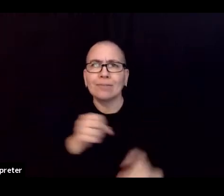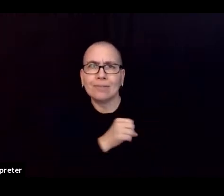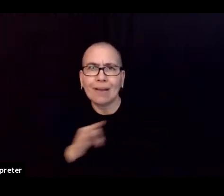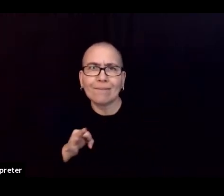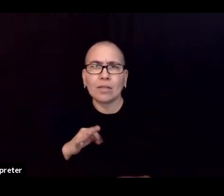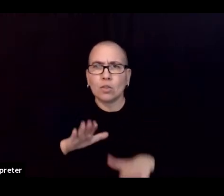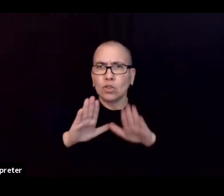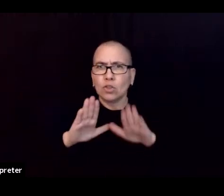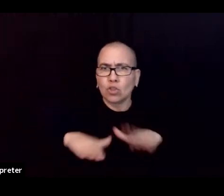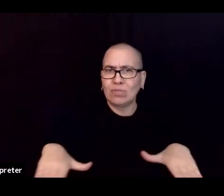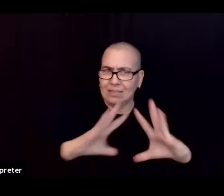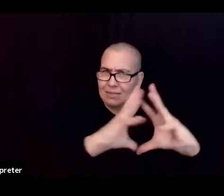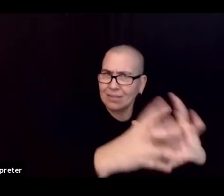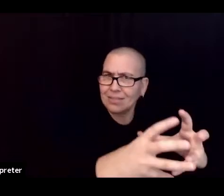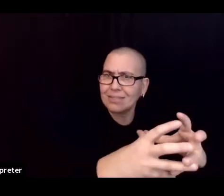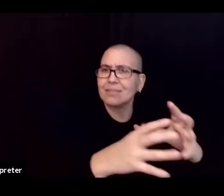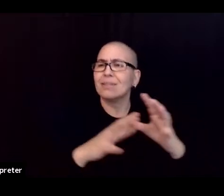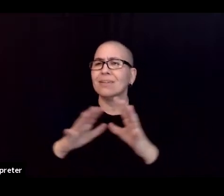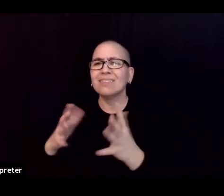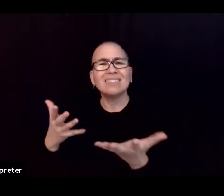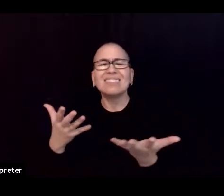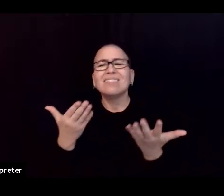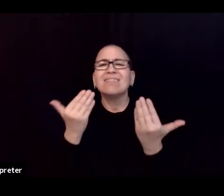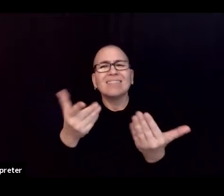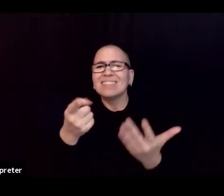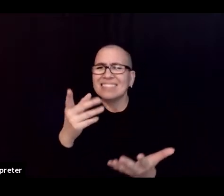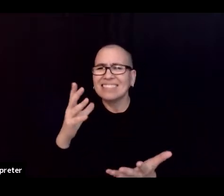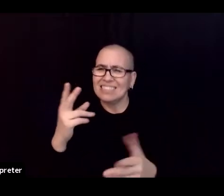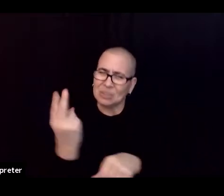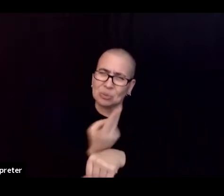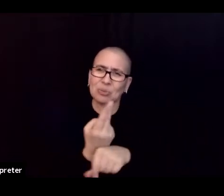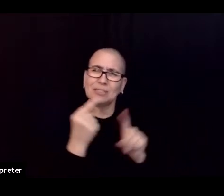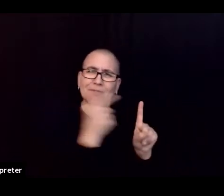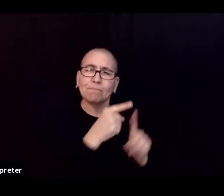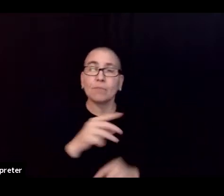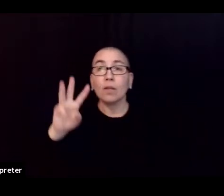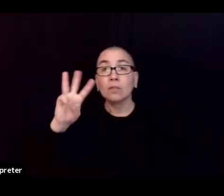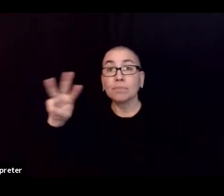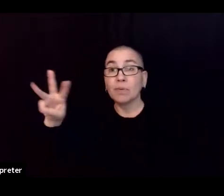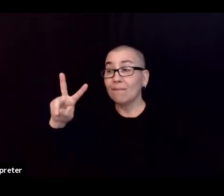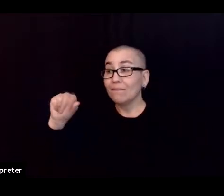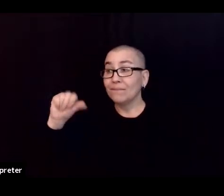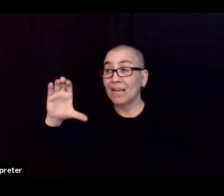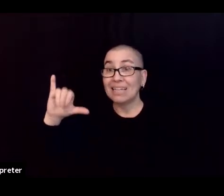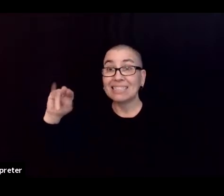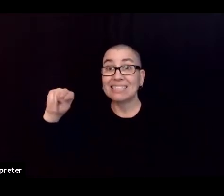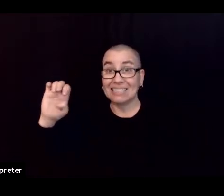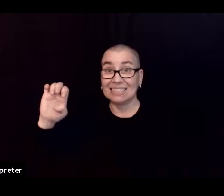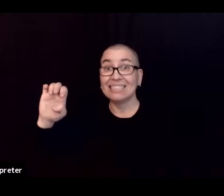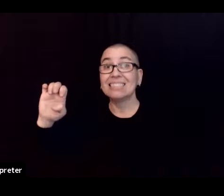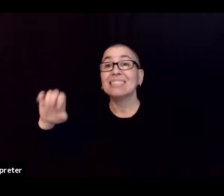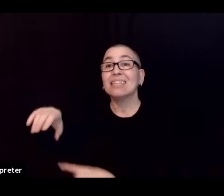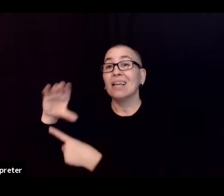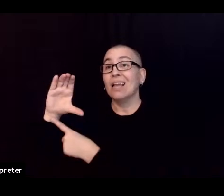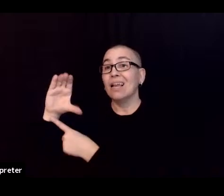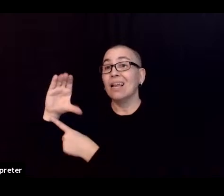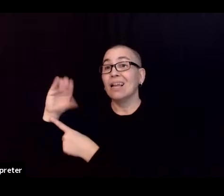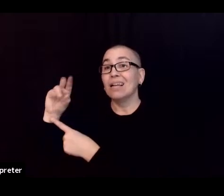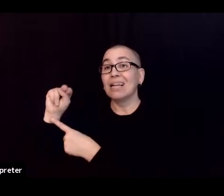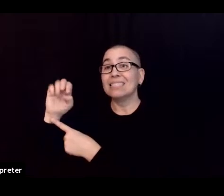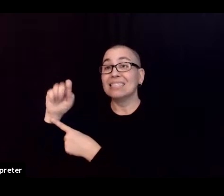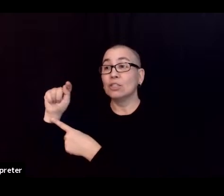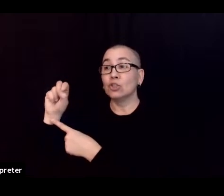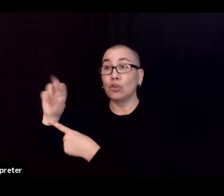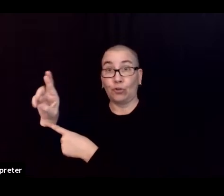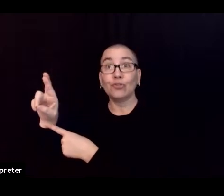communication channels, people can expect to get some more tailored information that applies to their group as to where they can expect to get